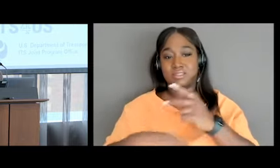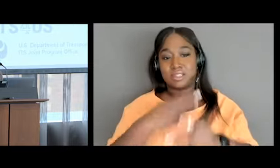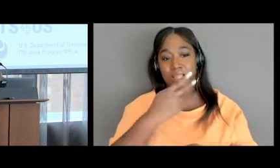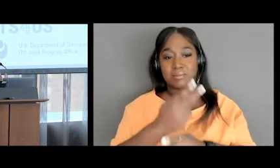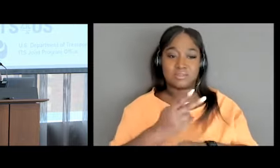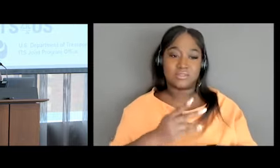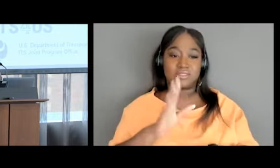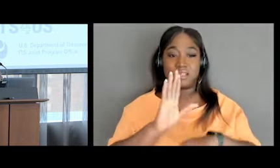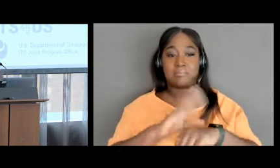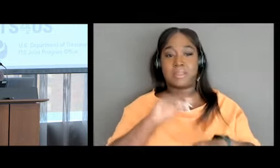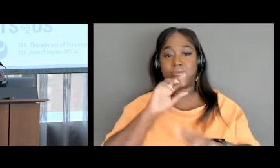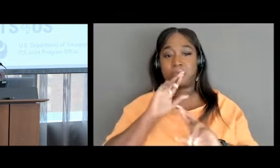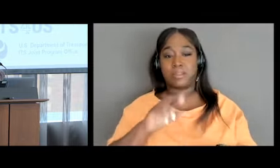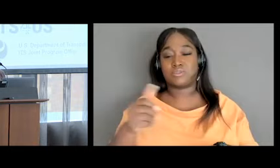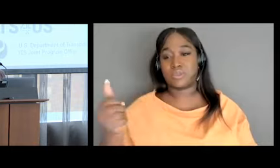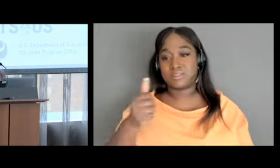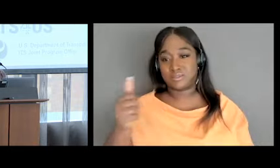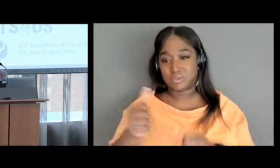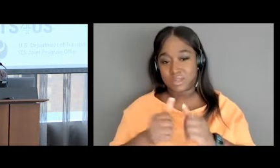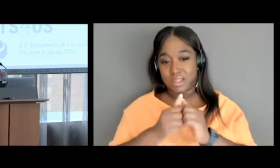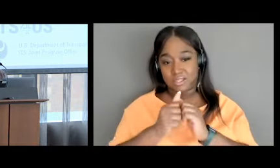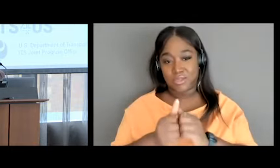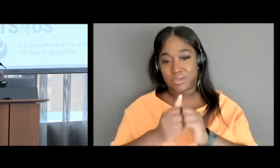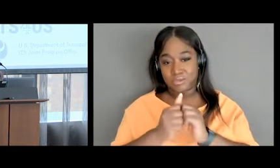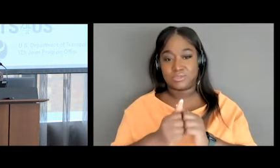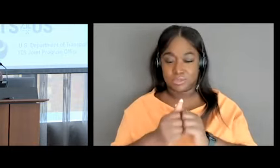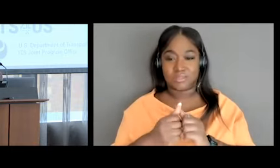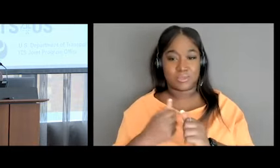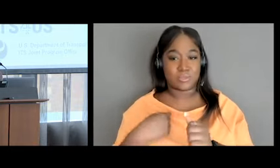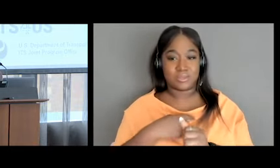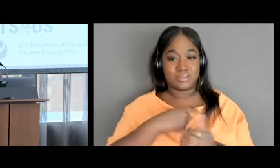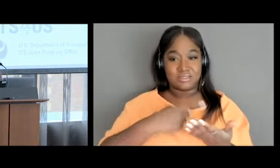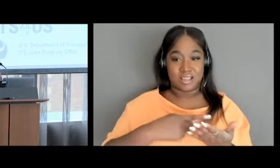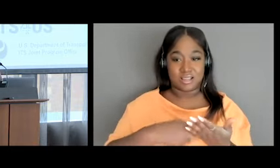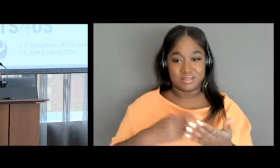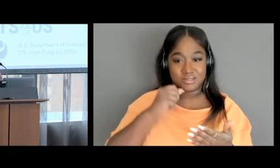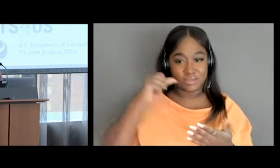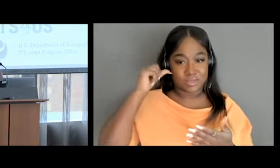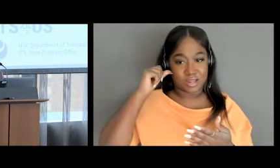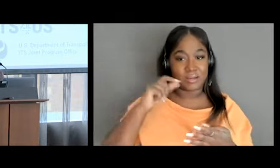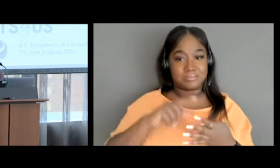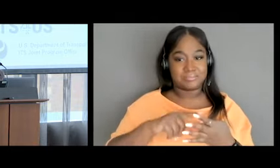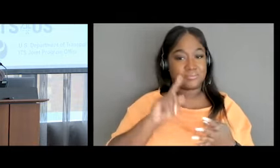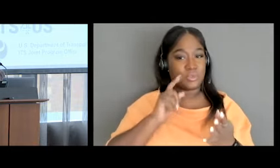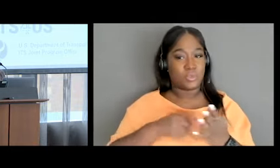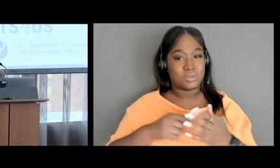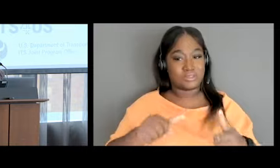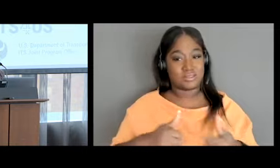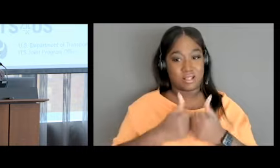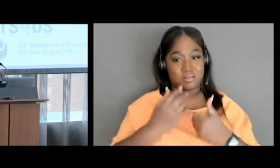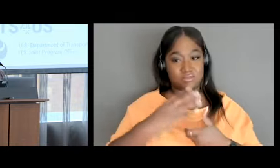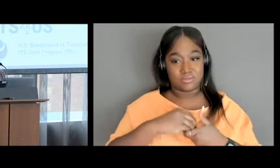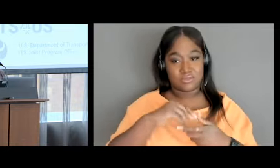discussing. So we saw some of the challenges in that. We also discussed what are challenges to